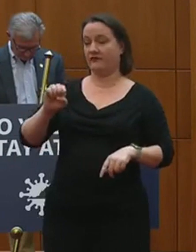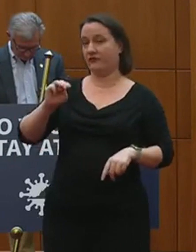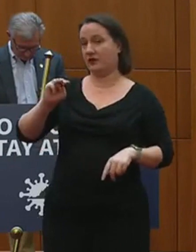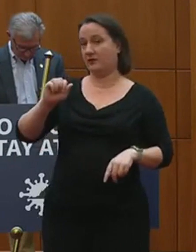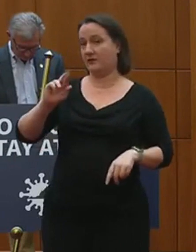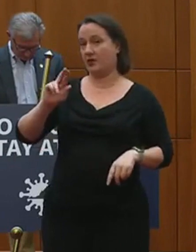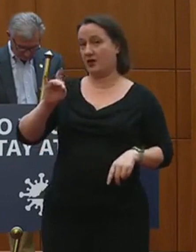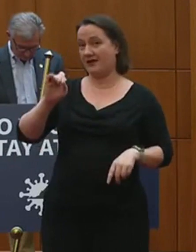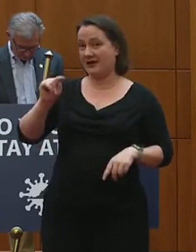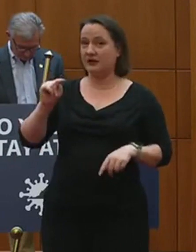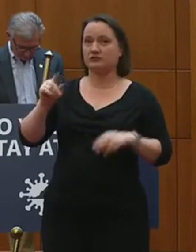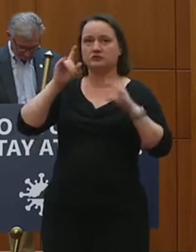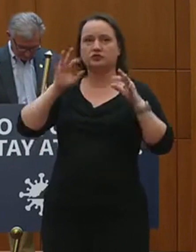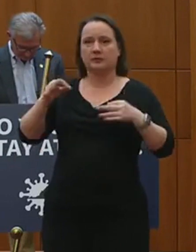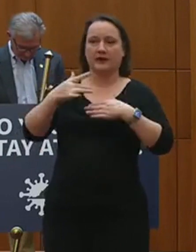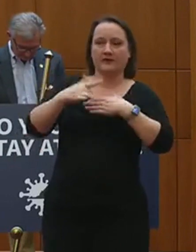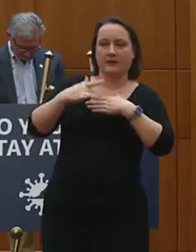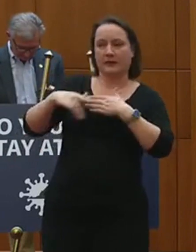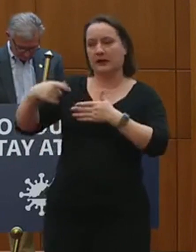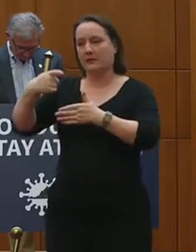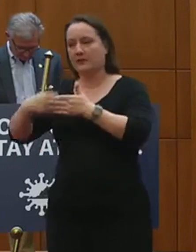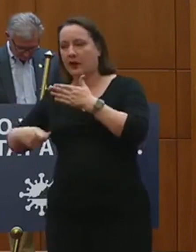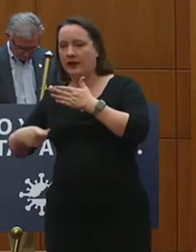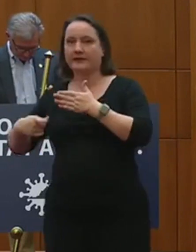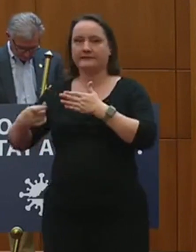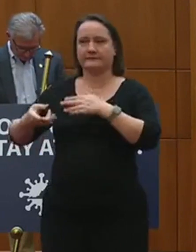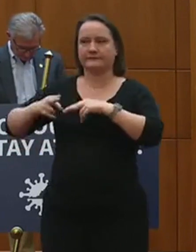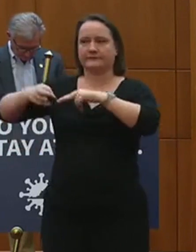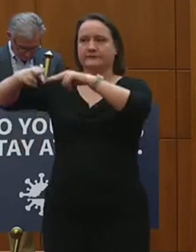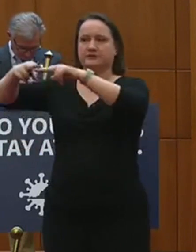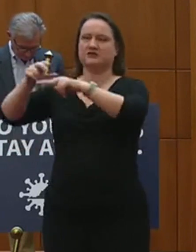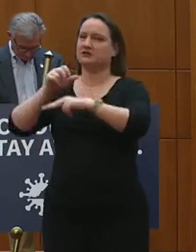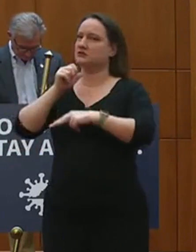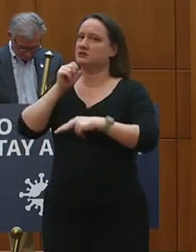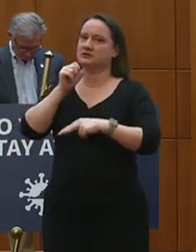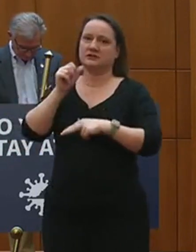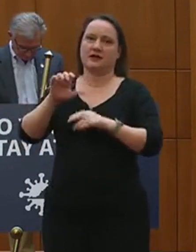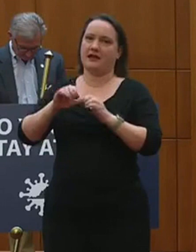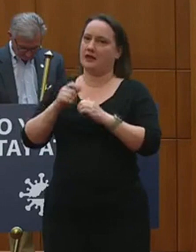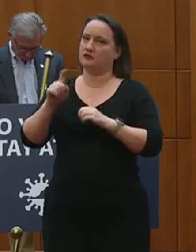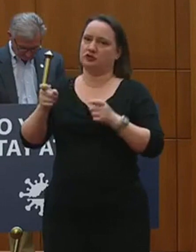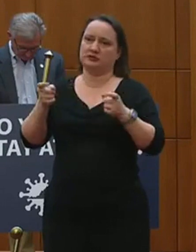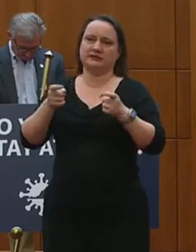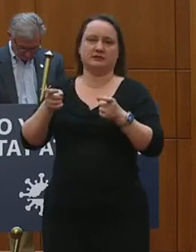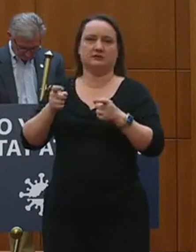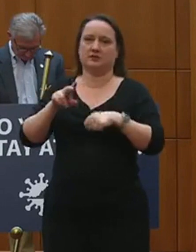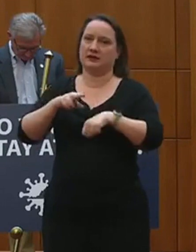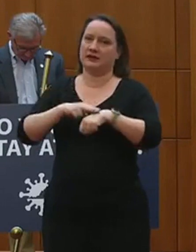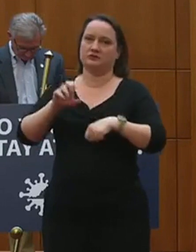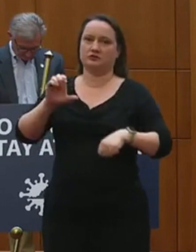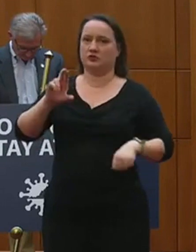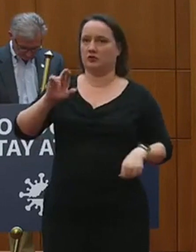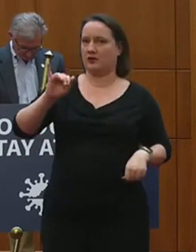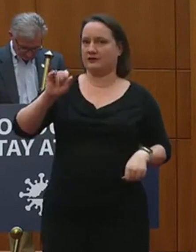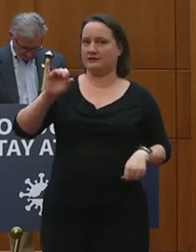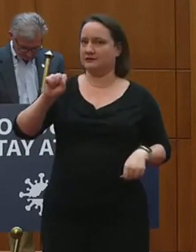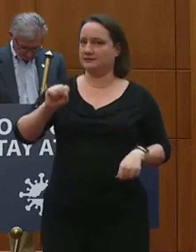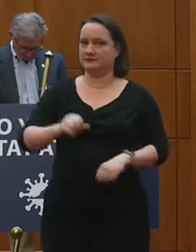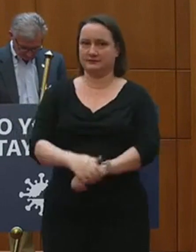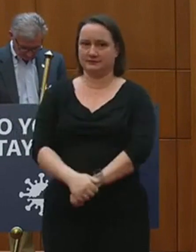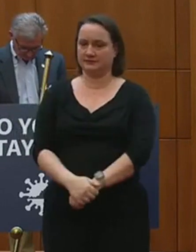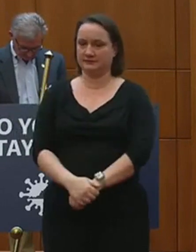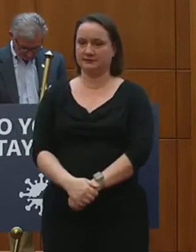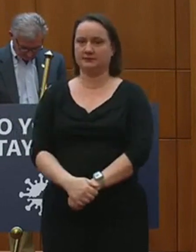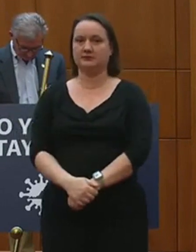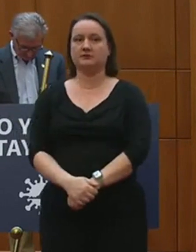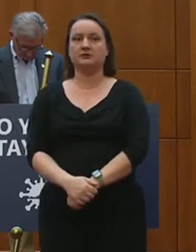determine availability and pricing is not the way we should be dealing with this national crisis at this time. I also